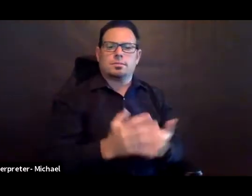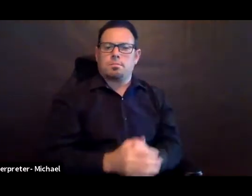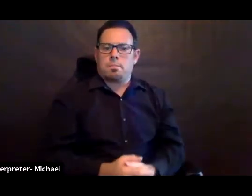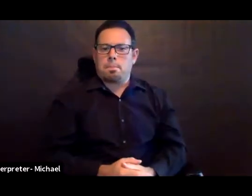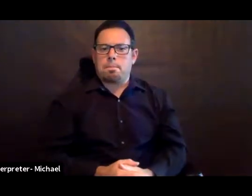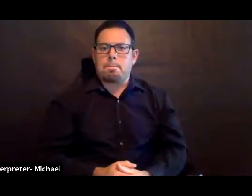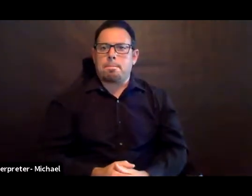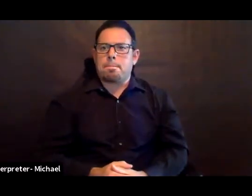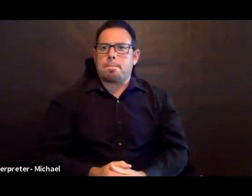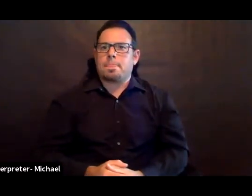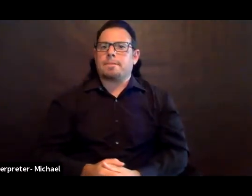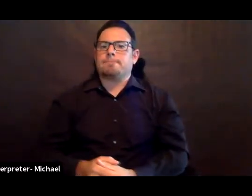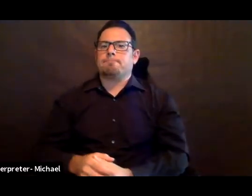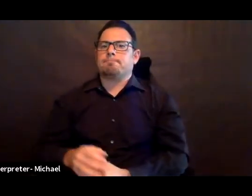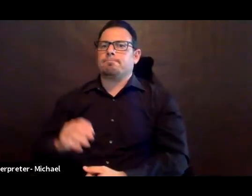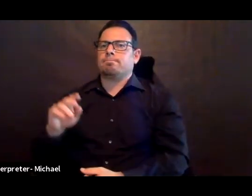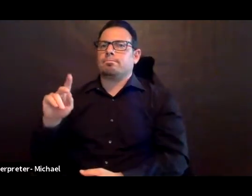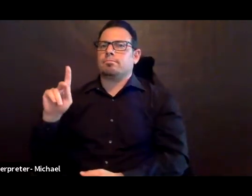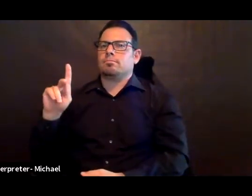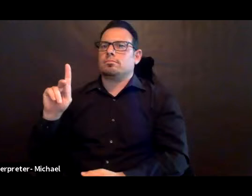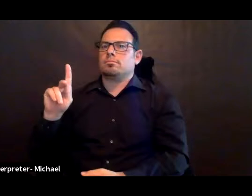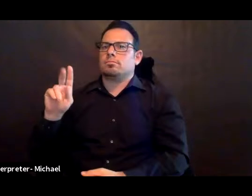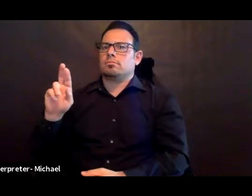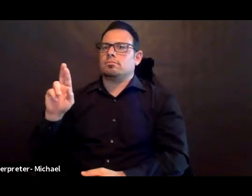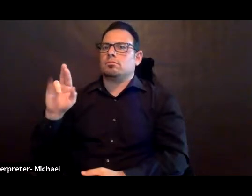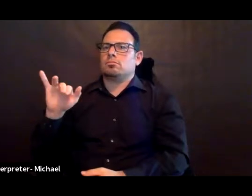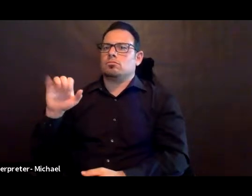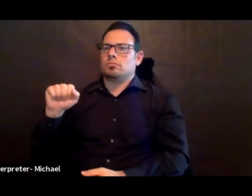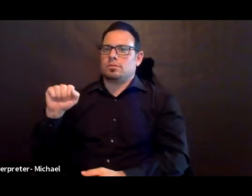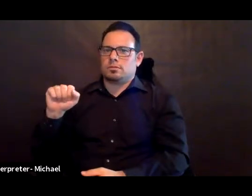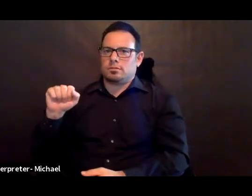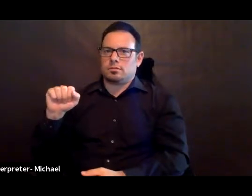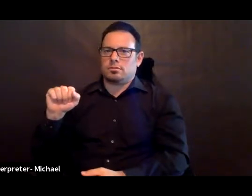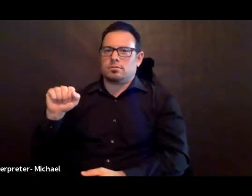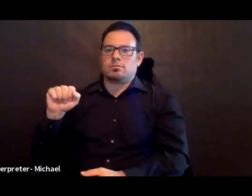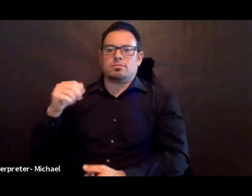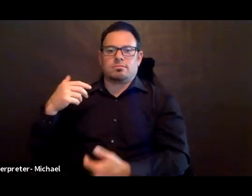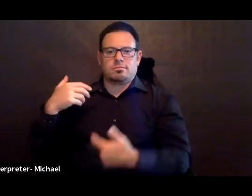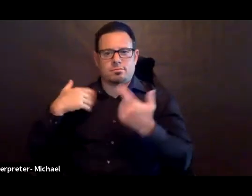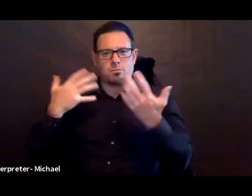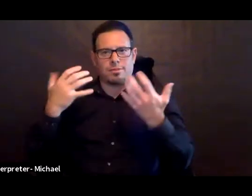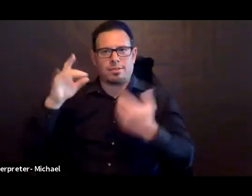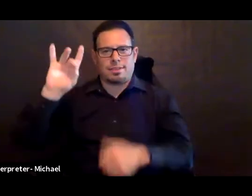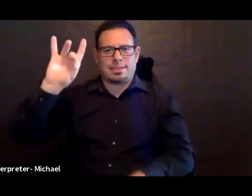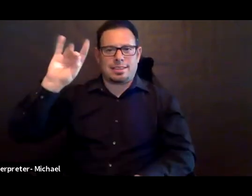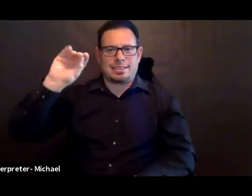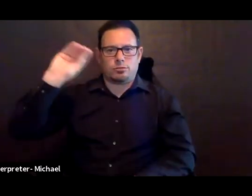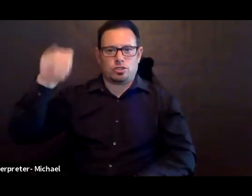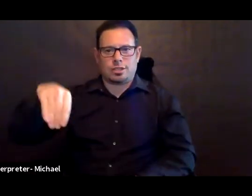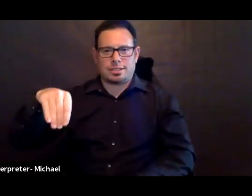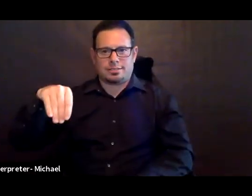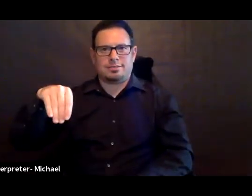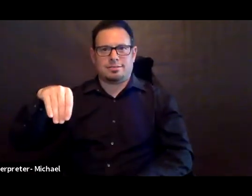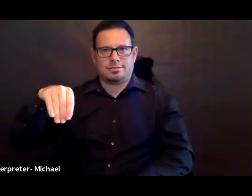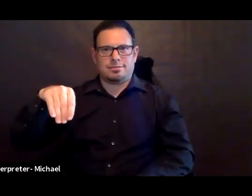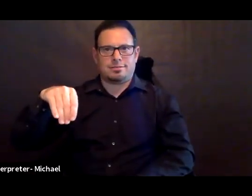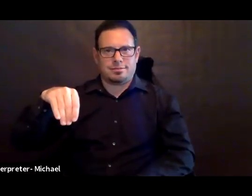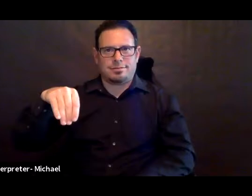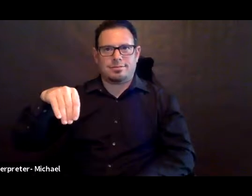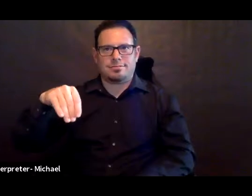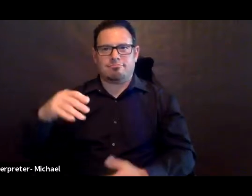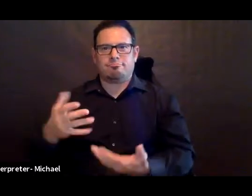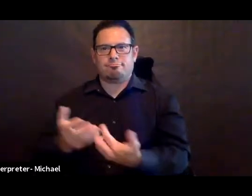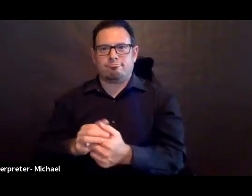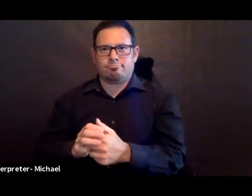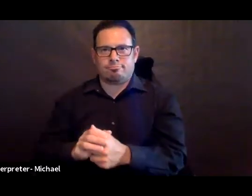goal, and we've set some interim milestones, but definitely one of the